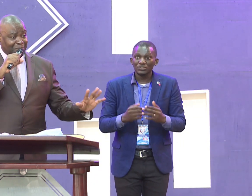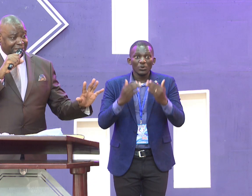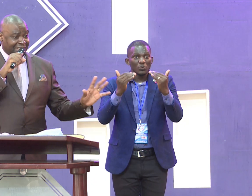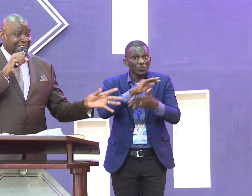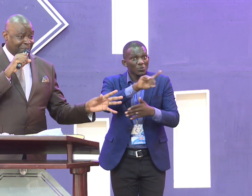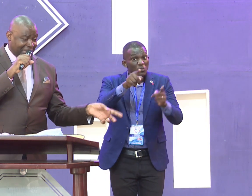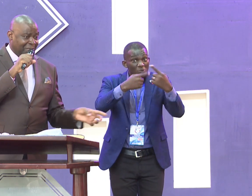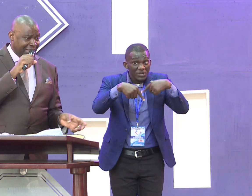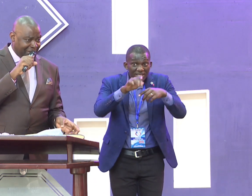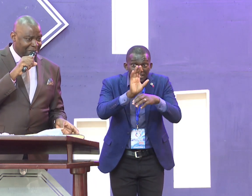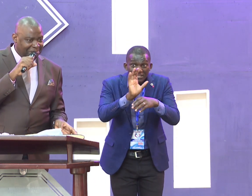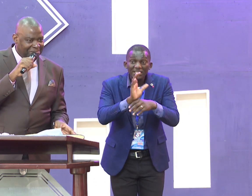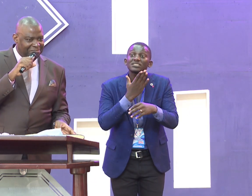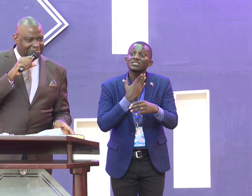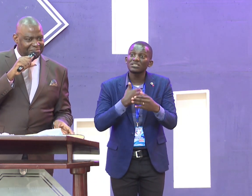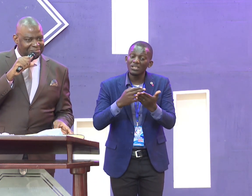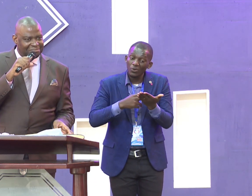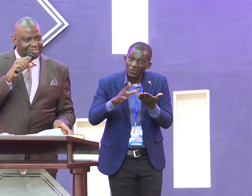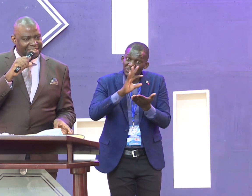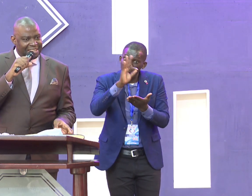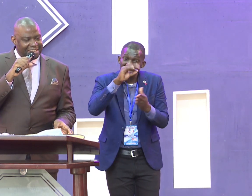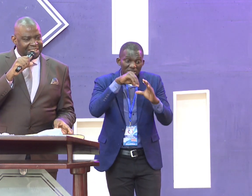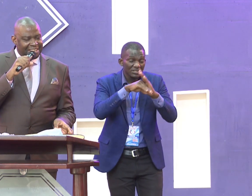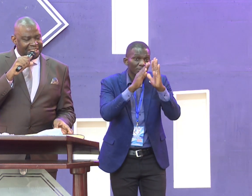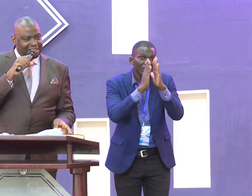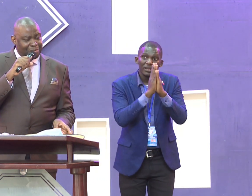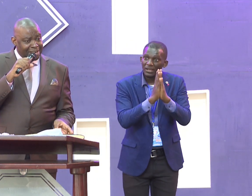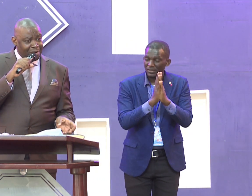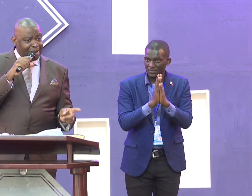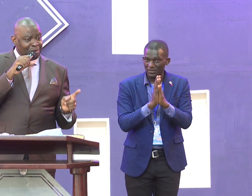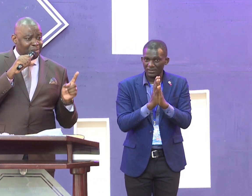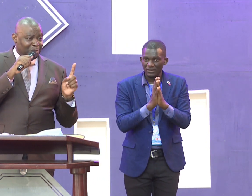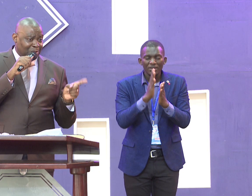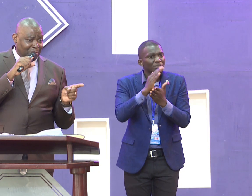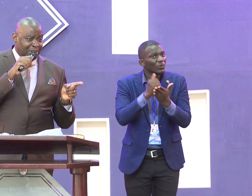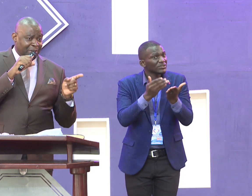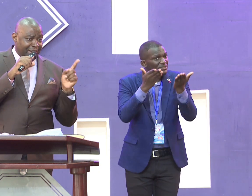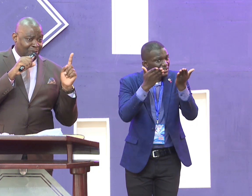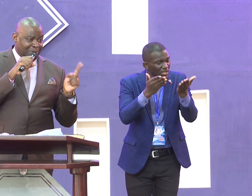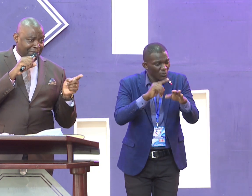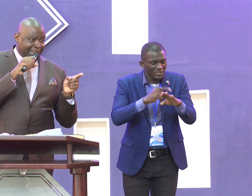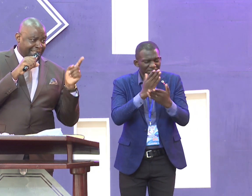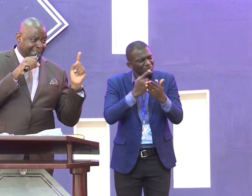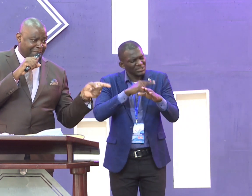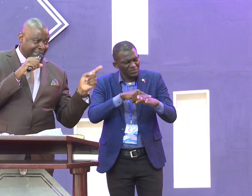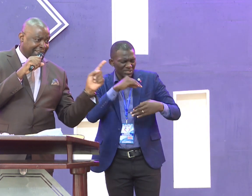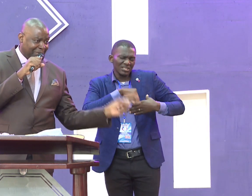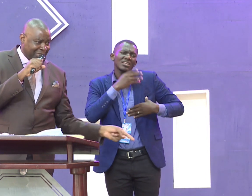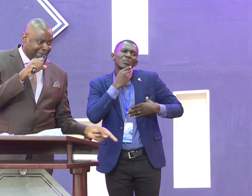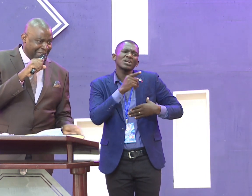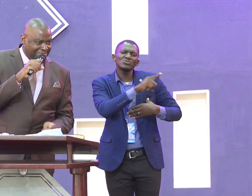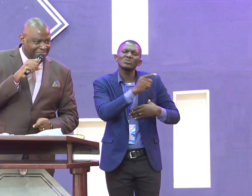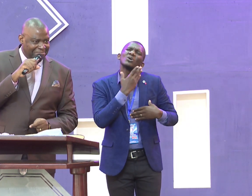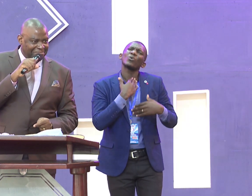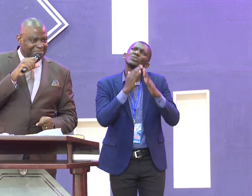intercessors say, and as a church, all of us, we need him in that perspective.